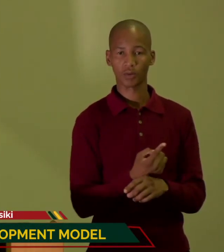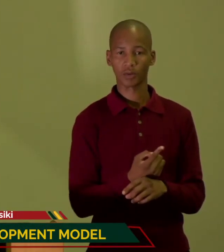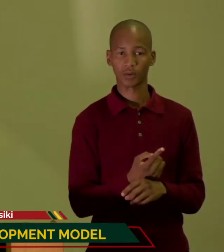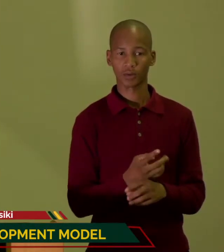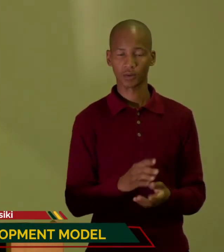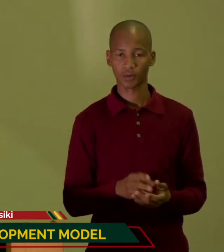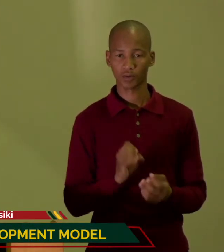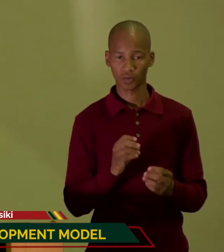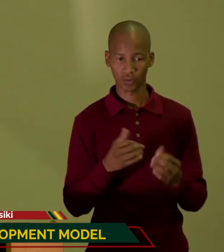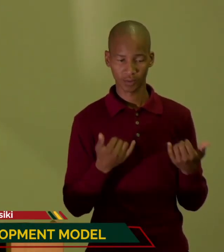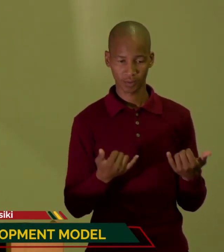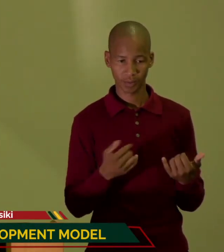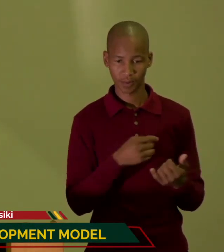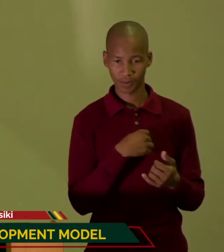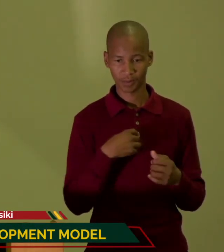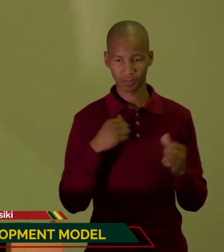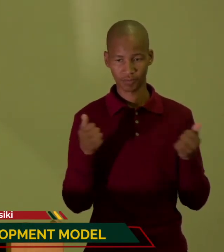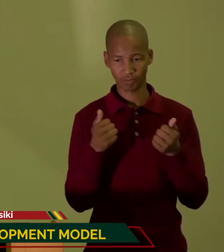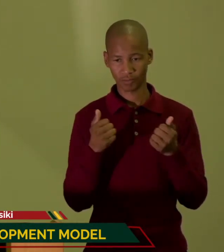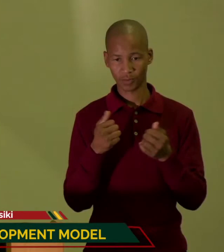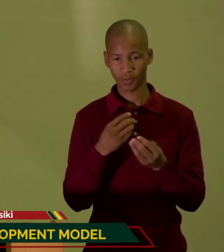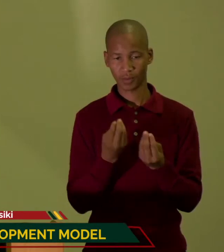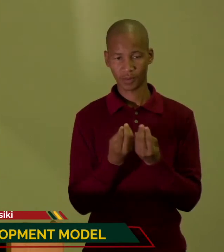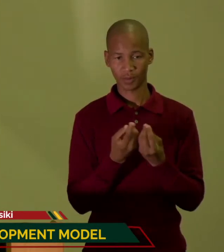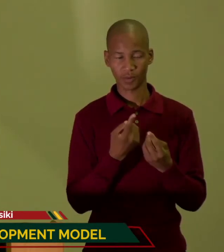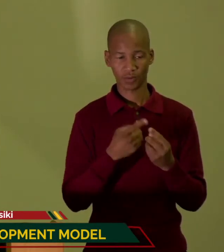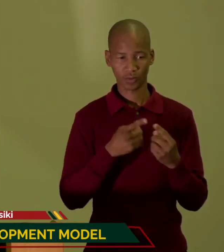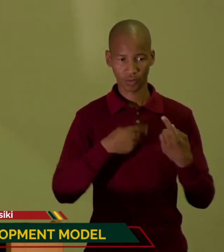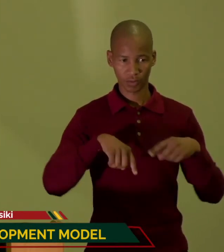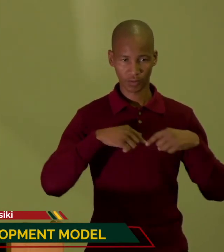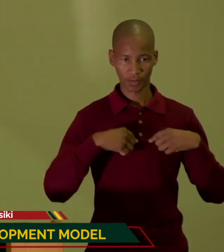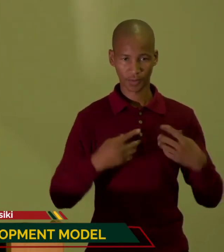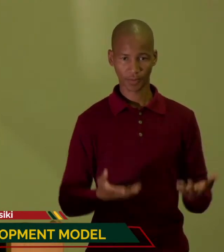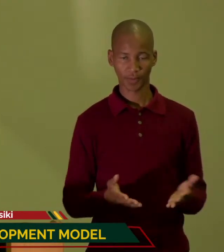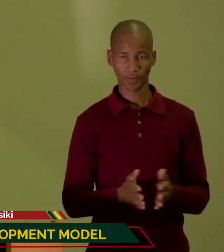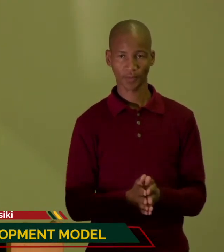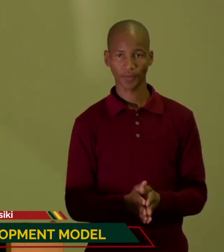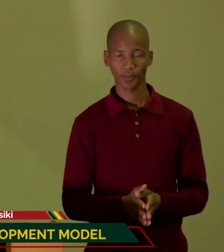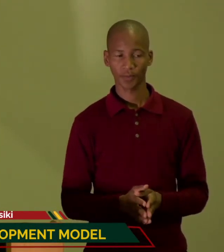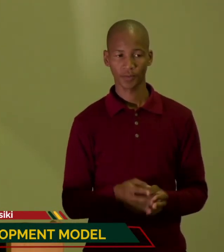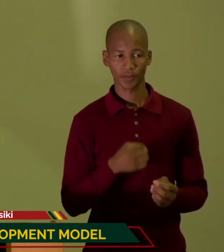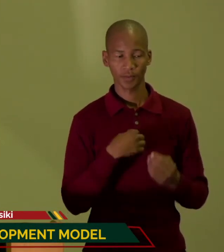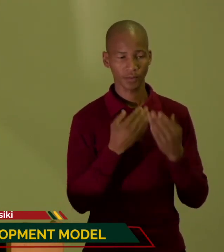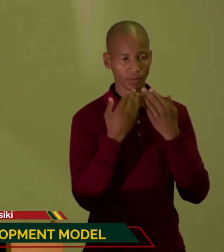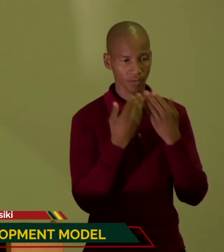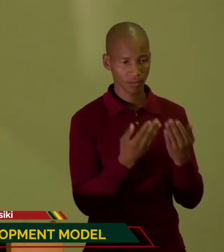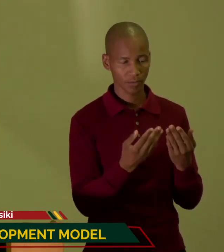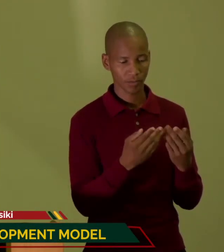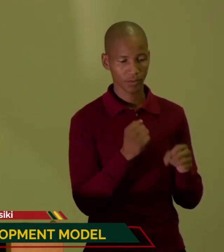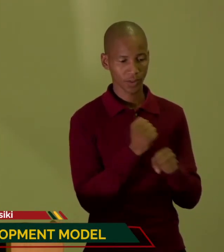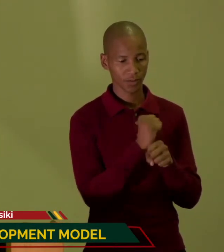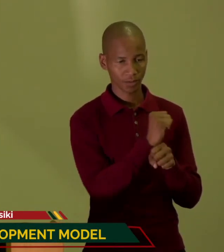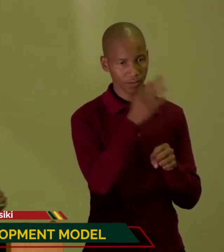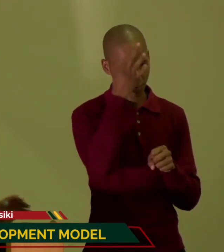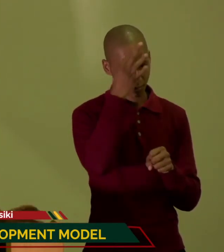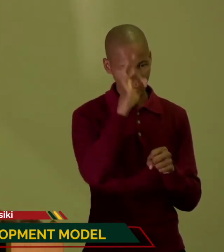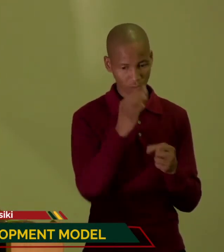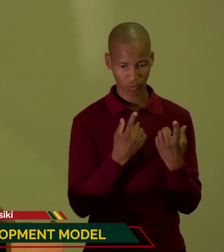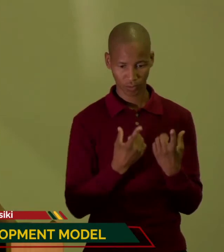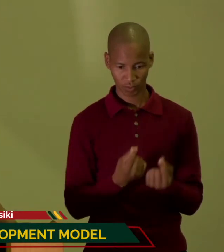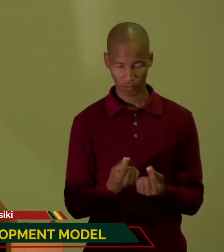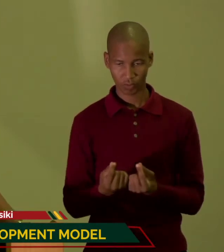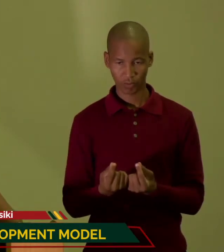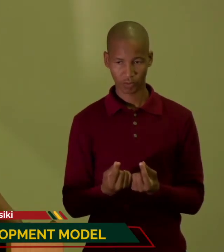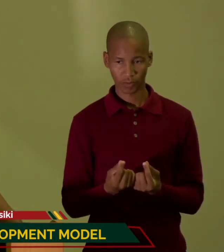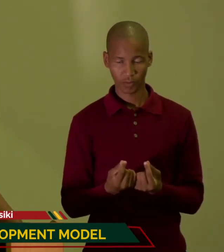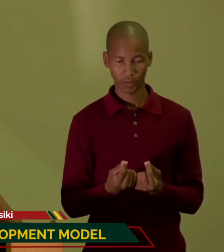area. We appreciate the work that the government is doing, but there are a